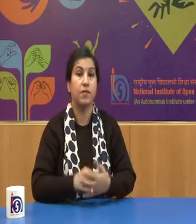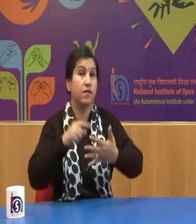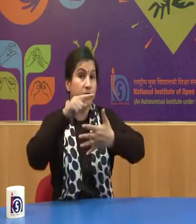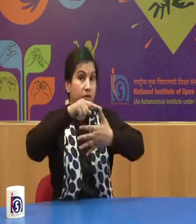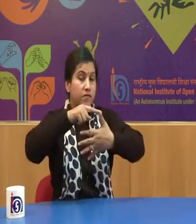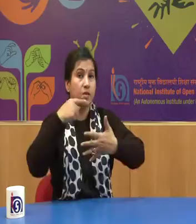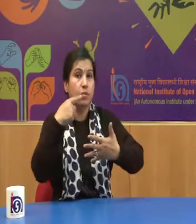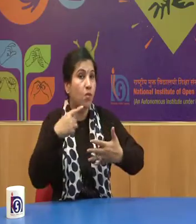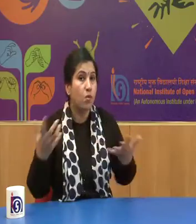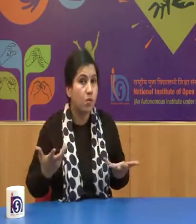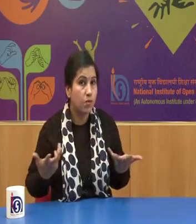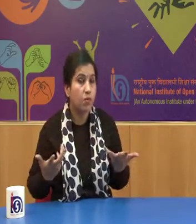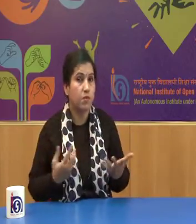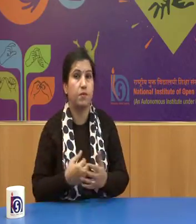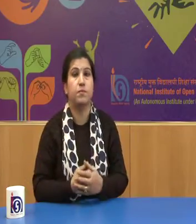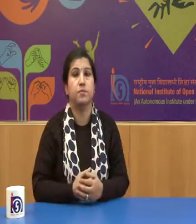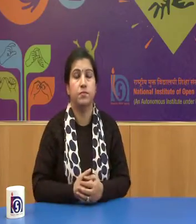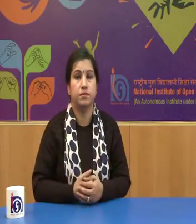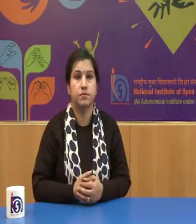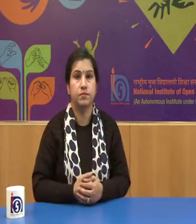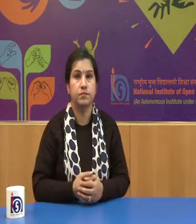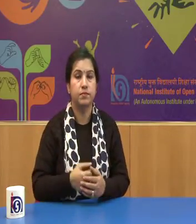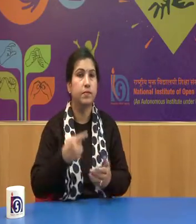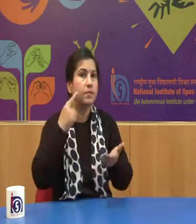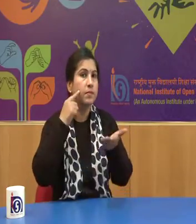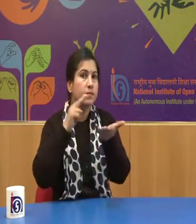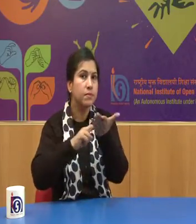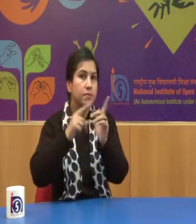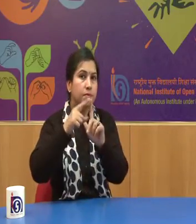Fifth point, we discussed about Indigo Rebellion